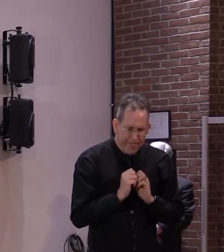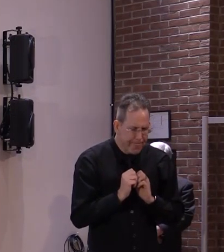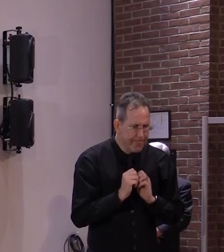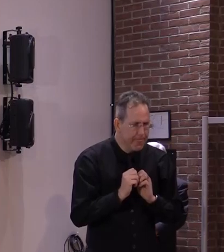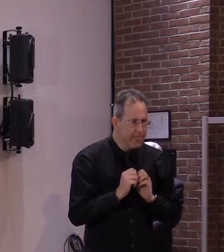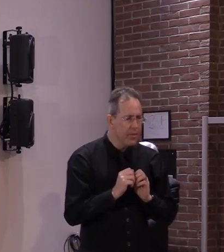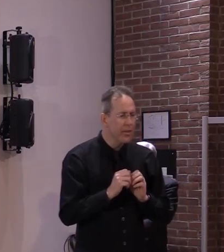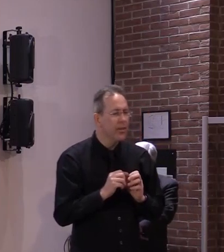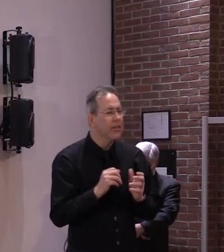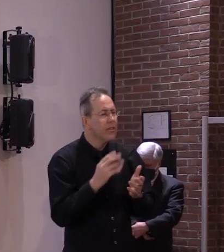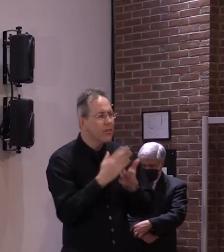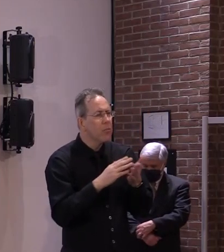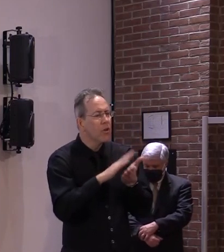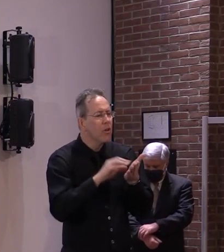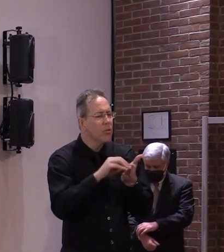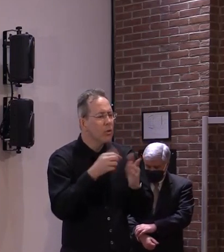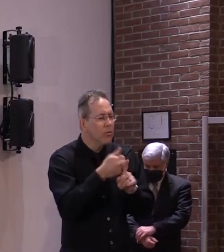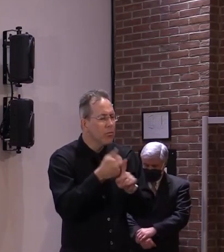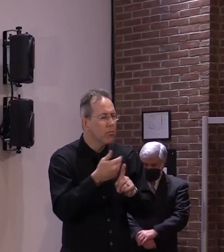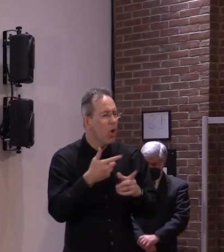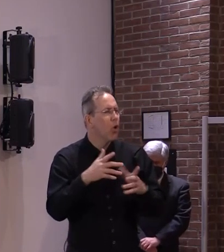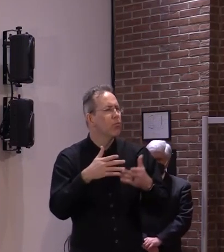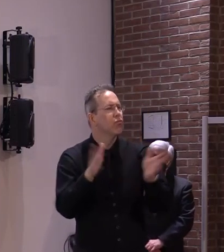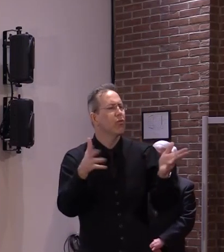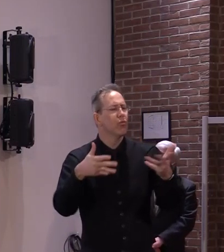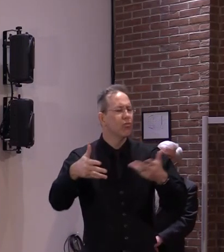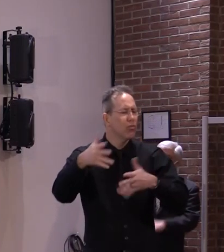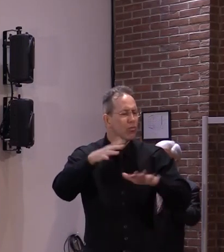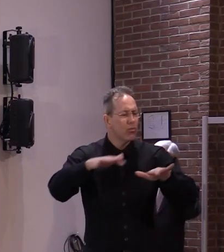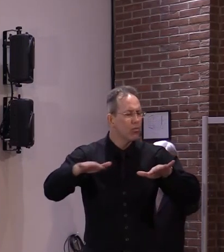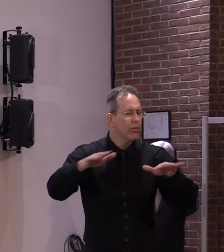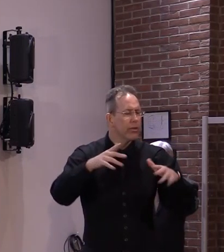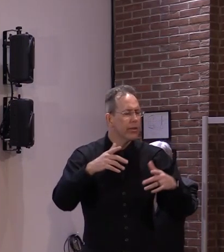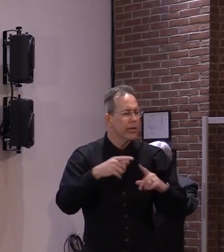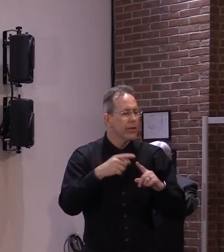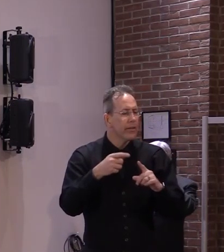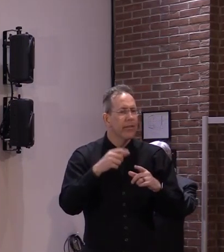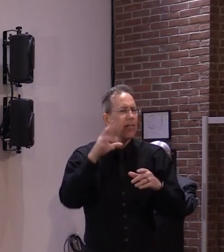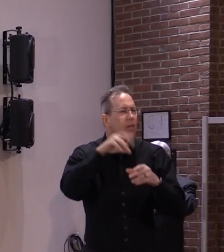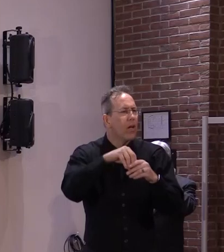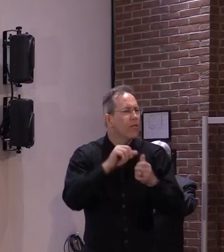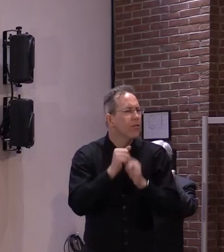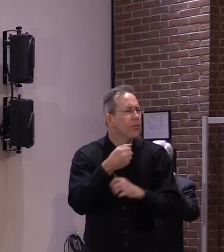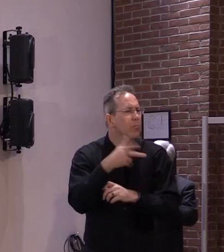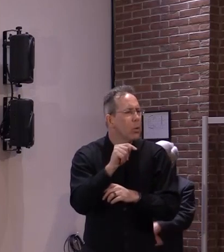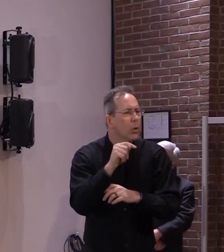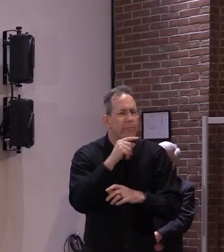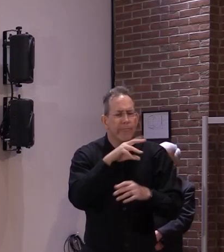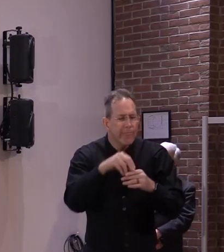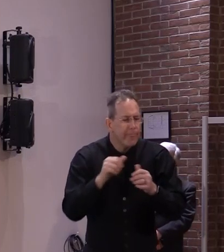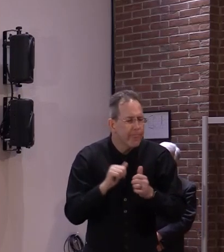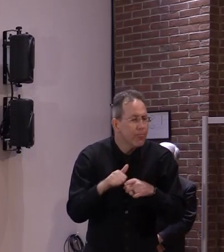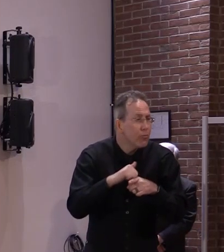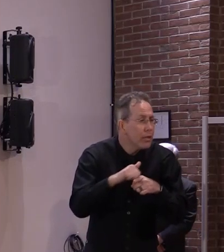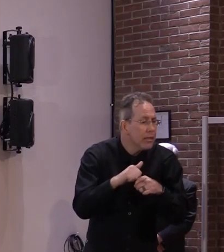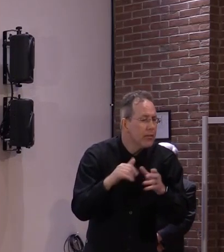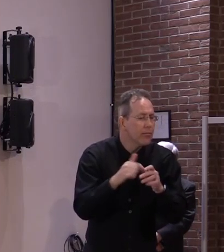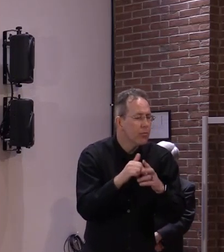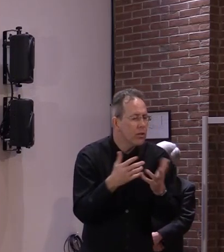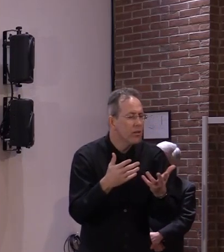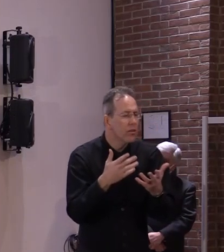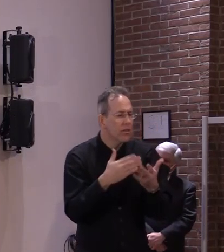well. In terms of the variant cases, we have sent some from Burlington. And